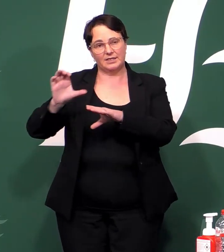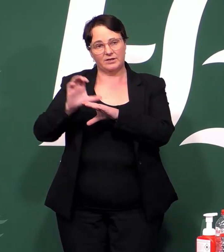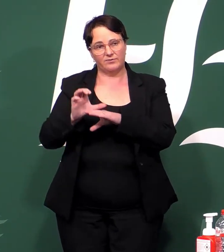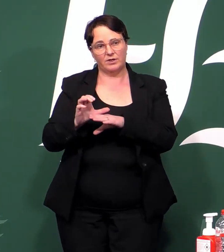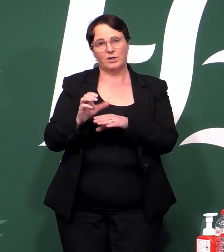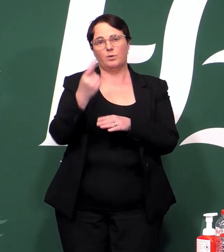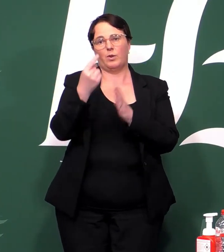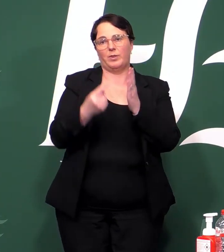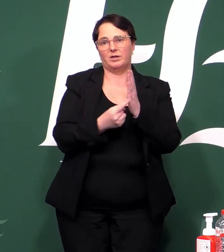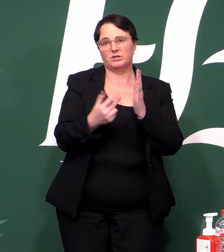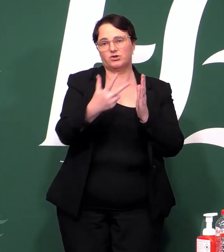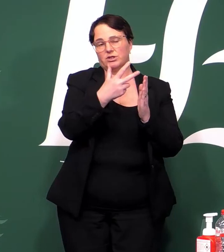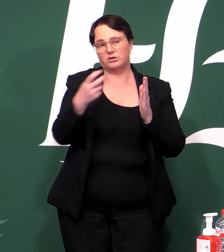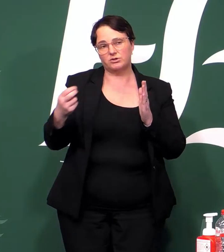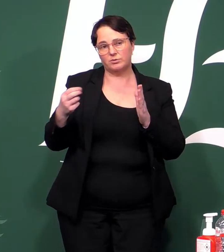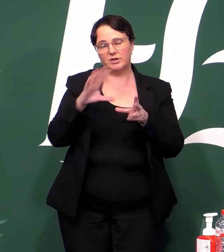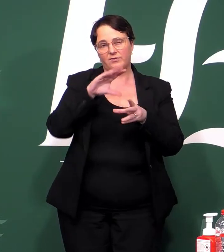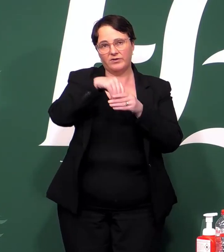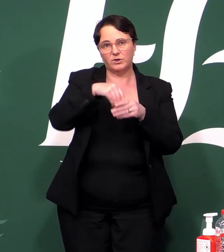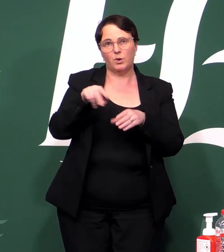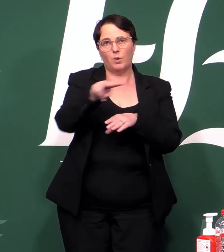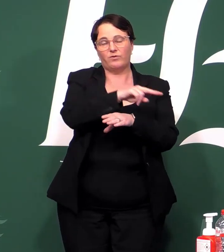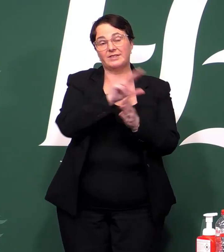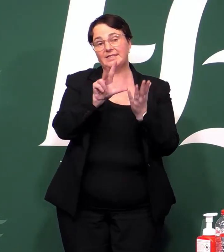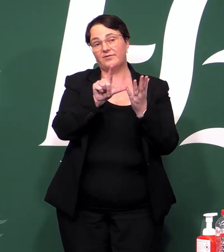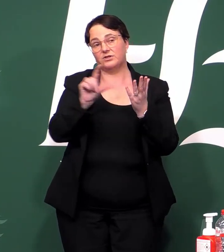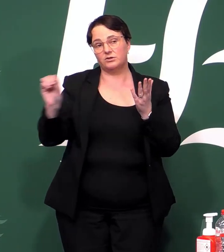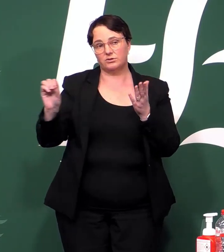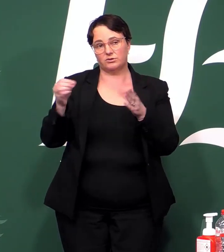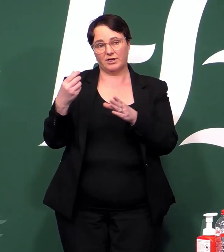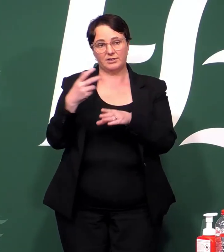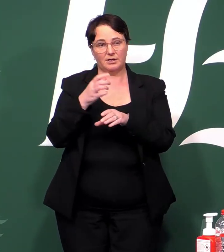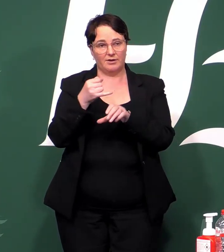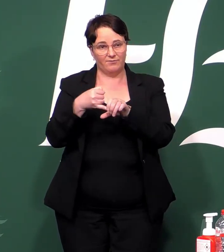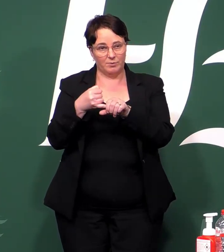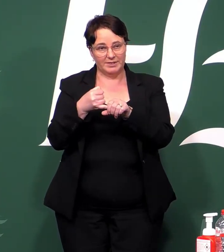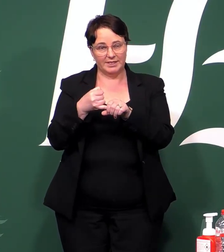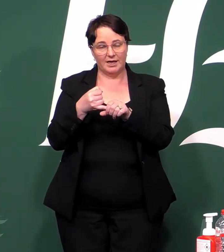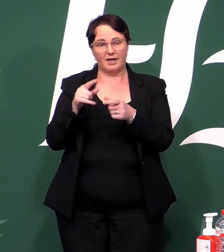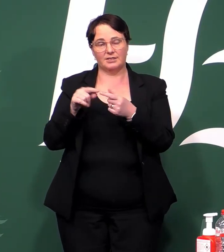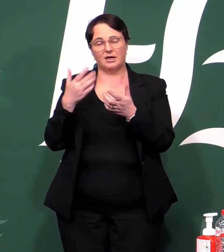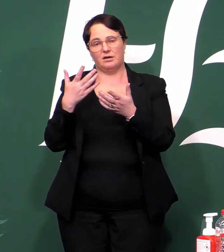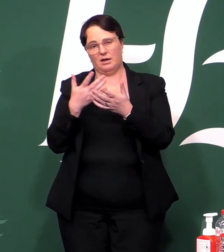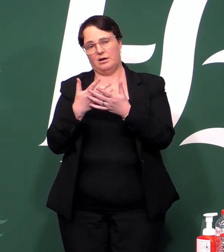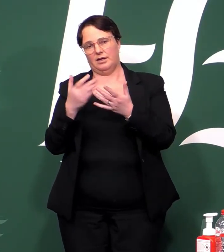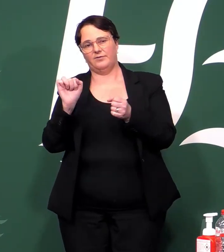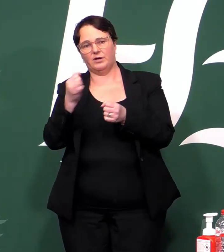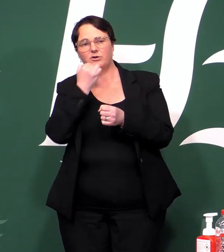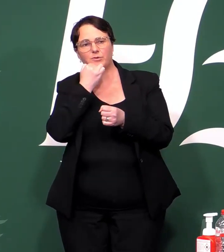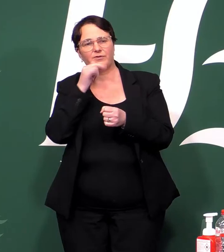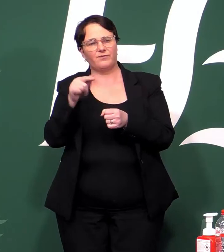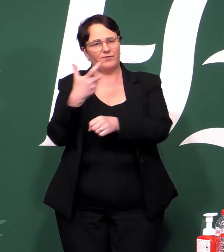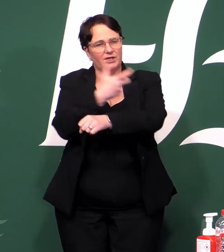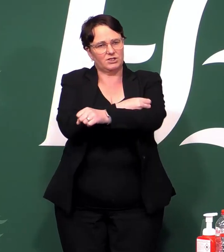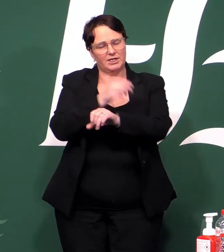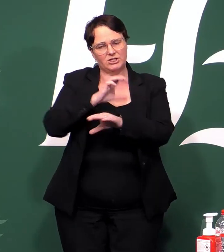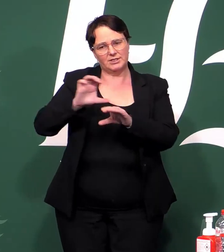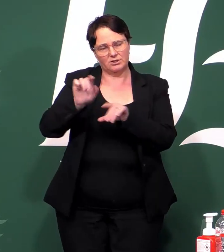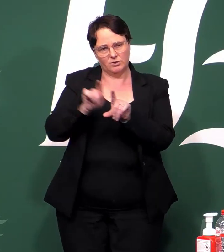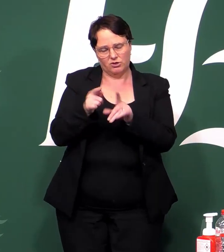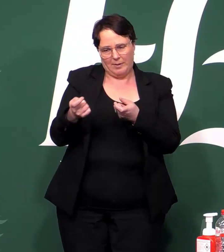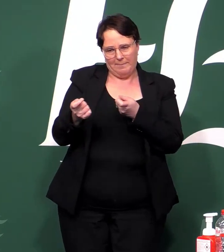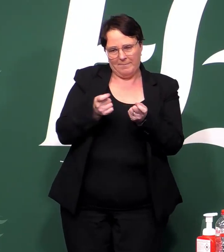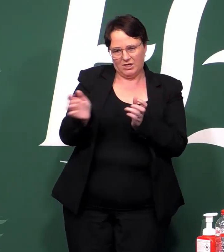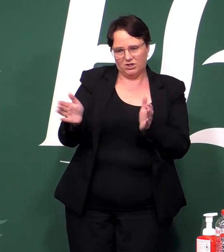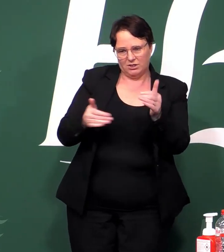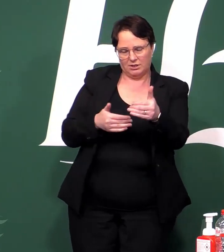practices have been participating, over 700 pharmacies, and we have our 35 vaccination centres. So we're managing that stock as tightly as we can, but clearly we